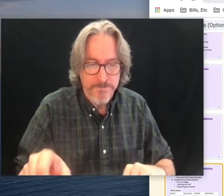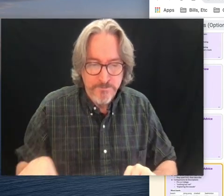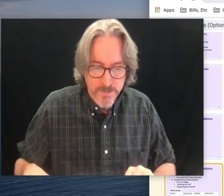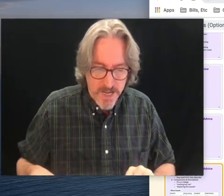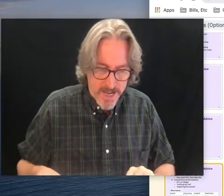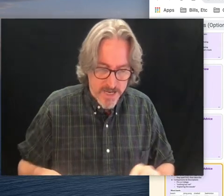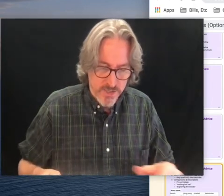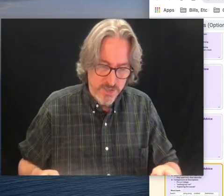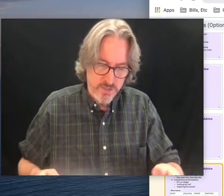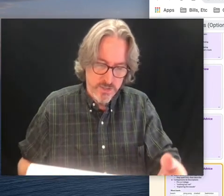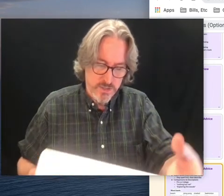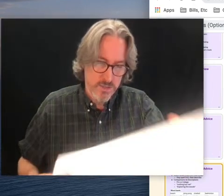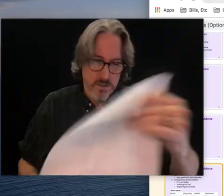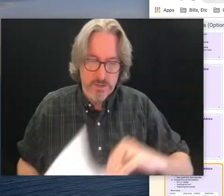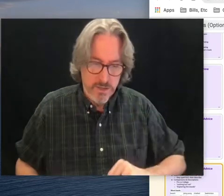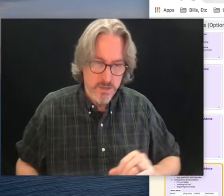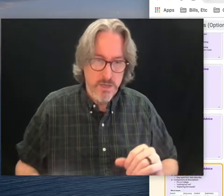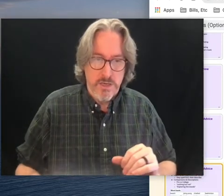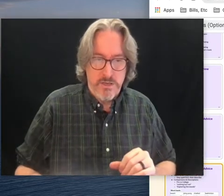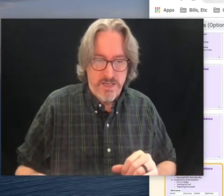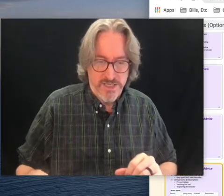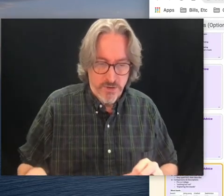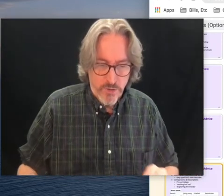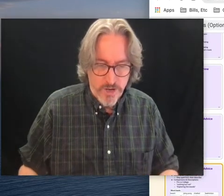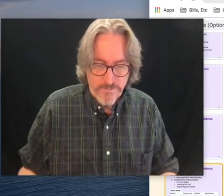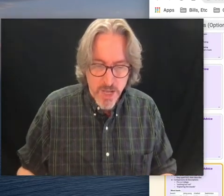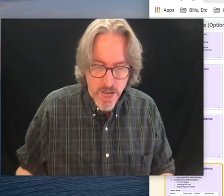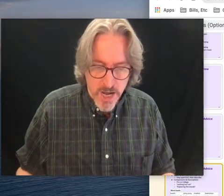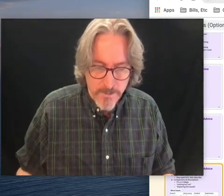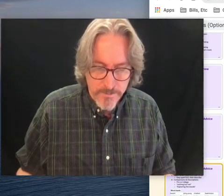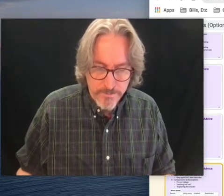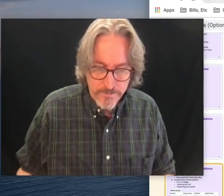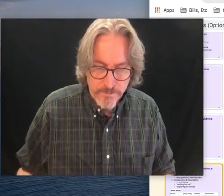quiz. And that's here. Okay.